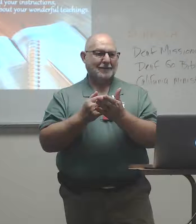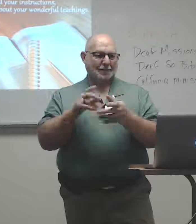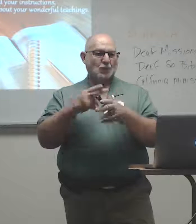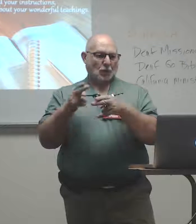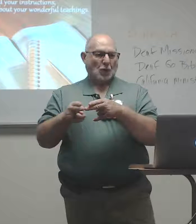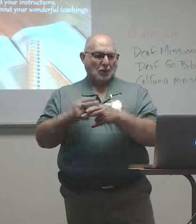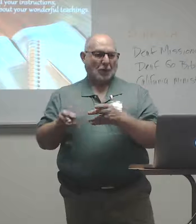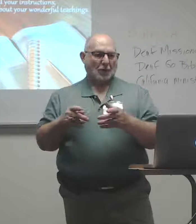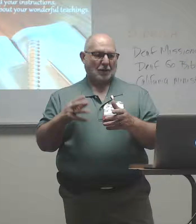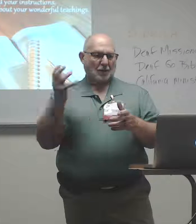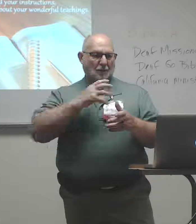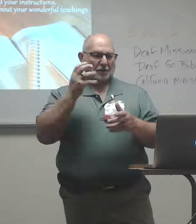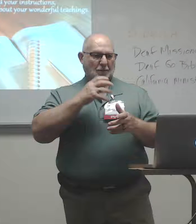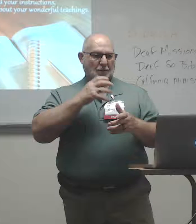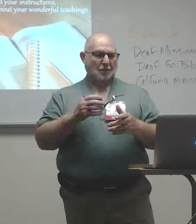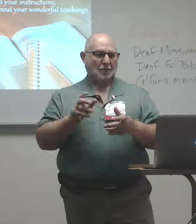Different lessons, short lessons, different things.